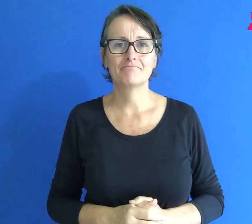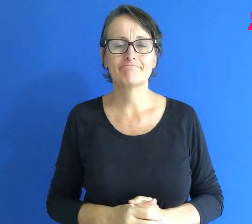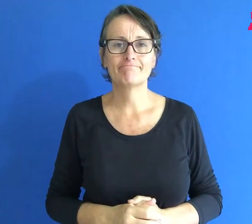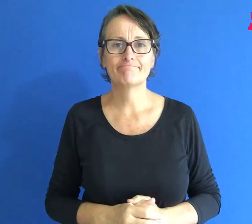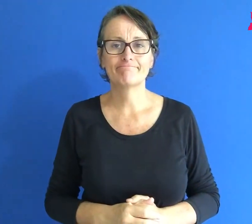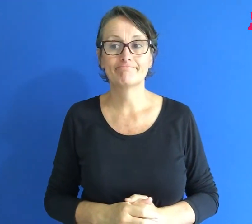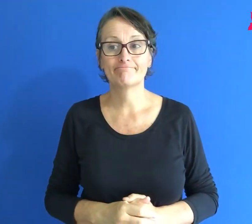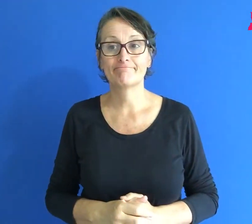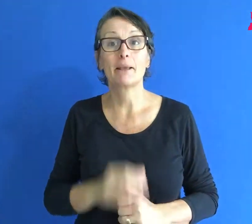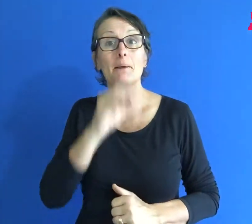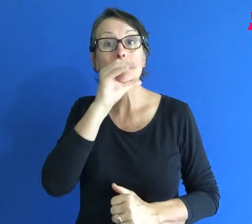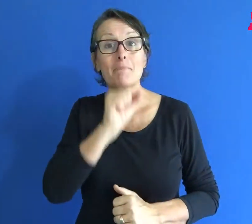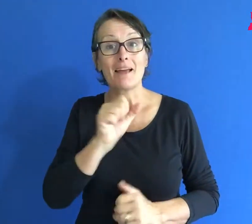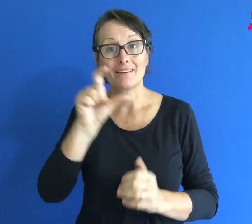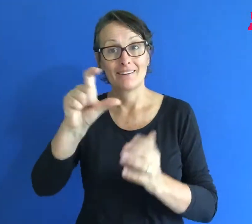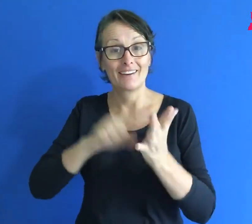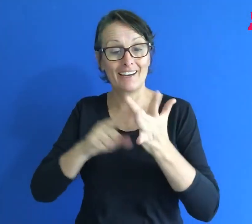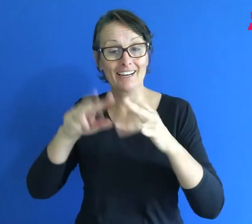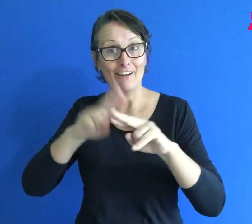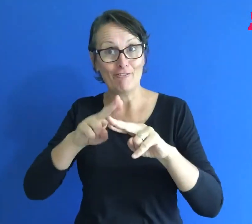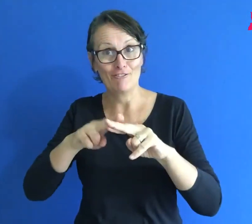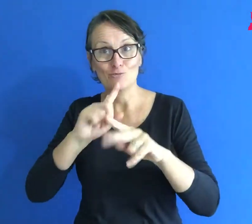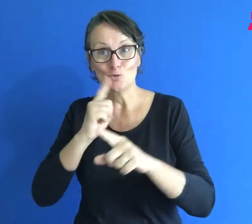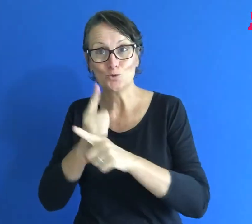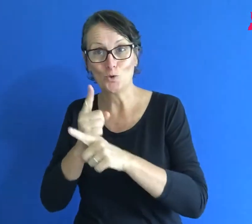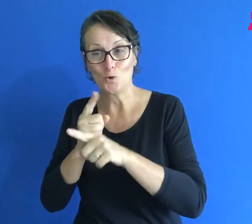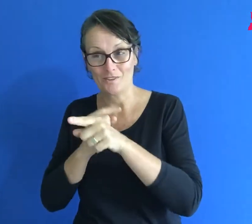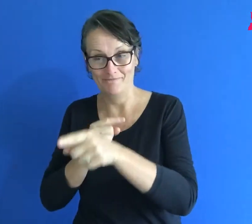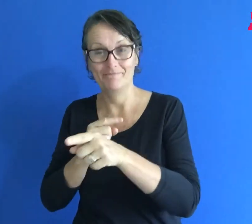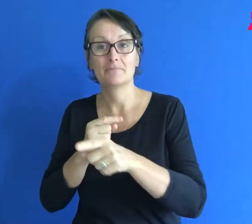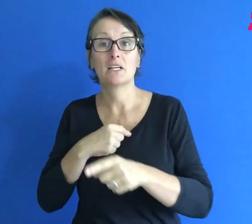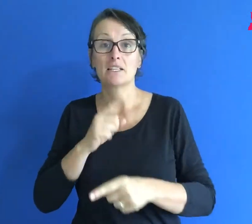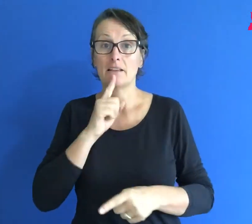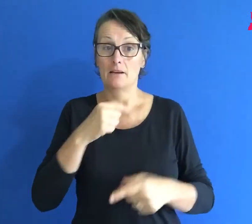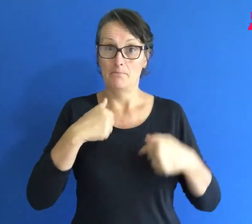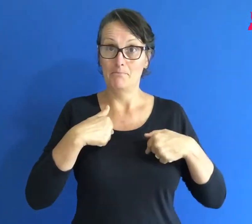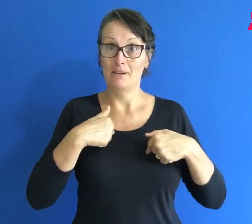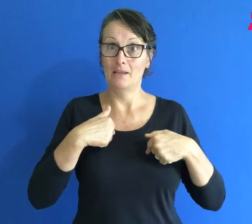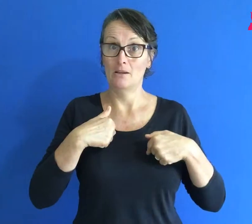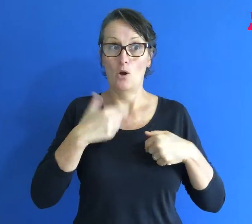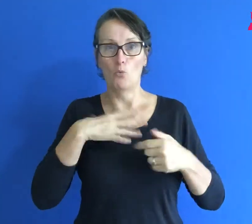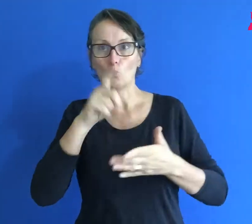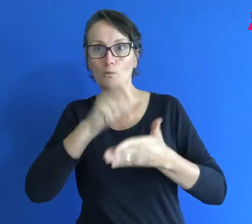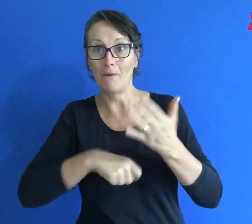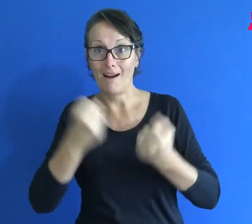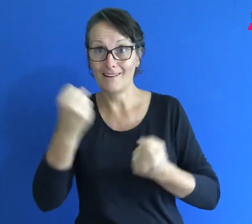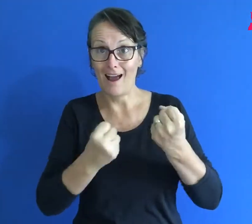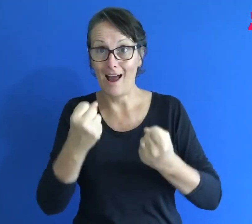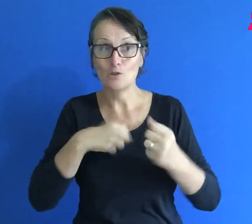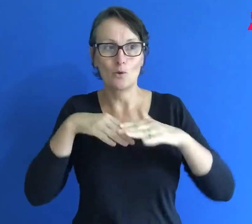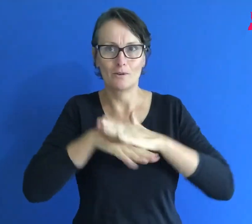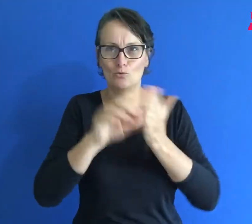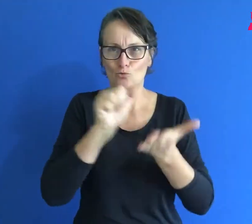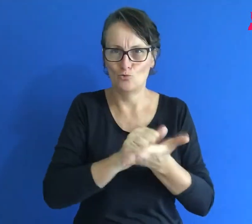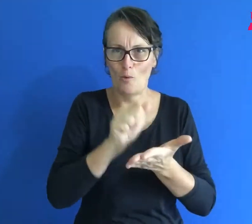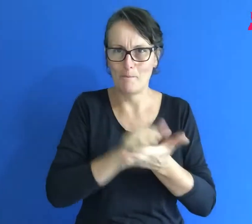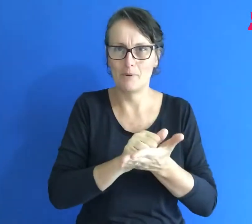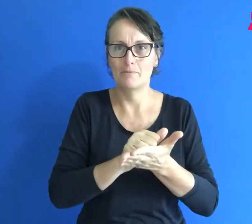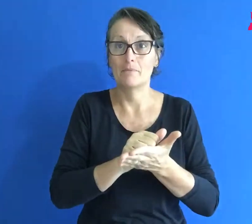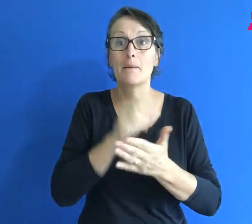I was looking at buying a ute and was waiting in the showroom floor, and this elderly gentleman was standing there, and the next minute he wasn't standing, he